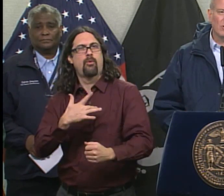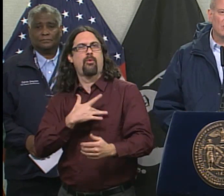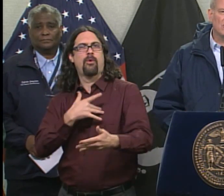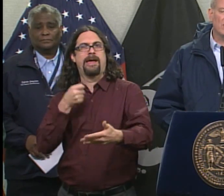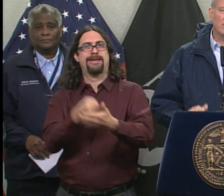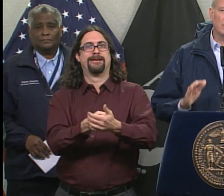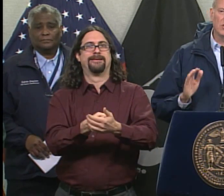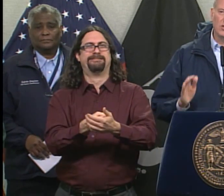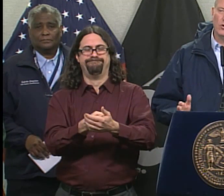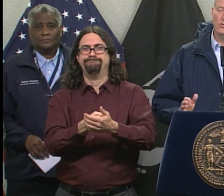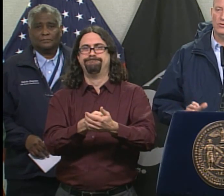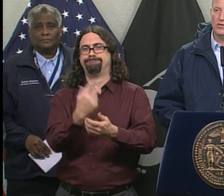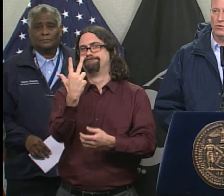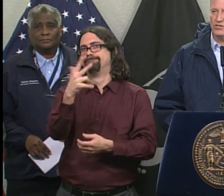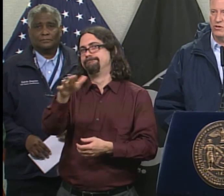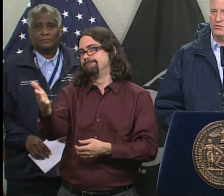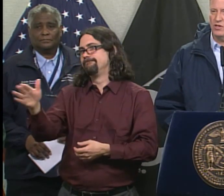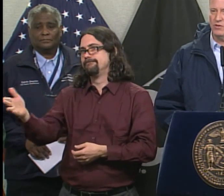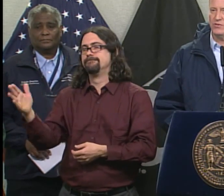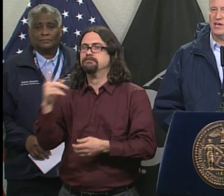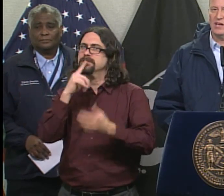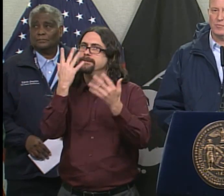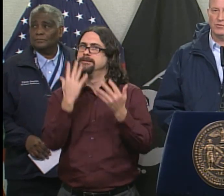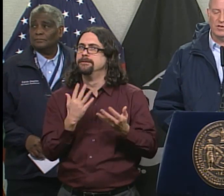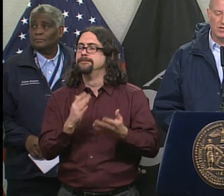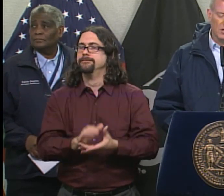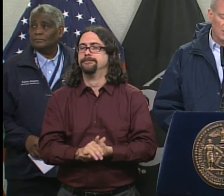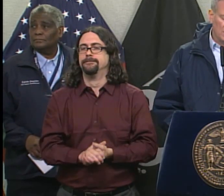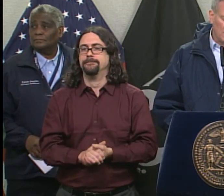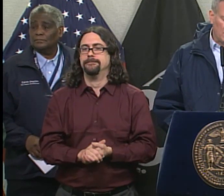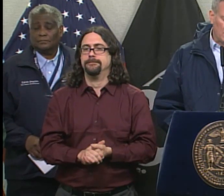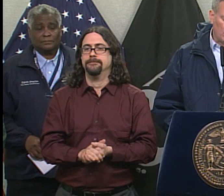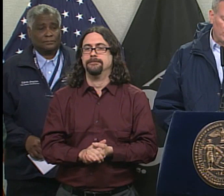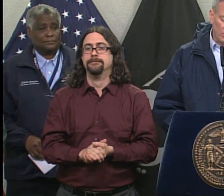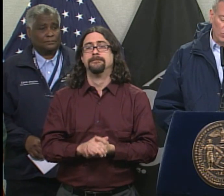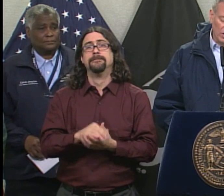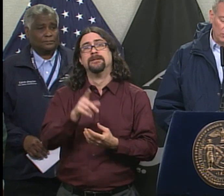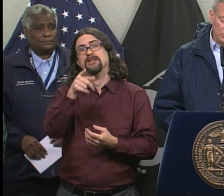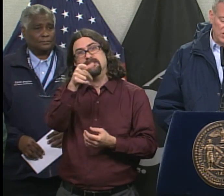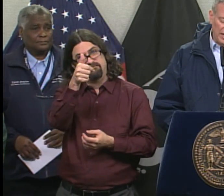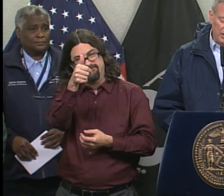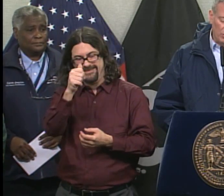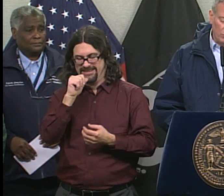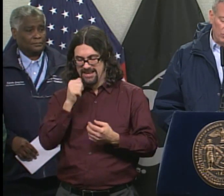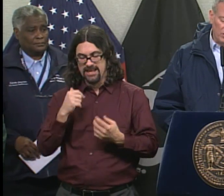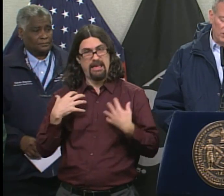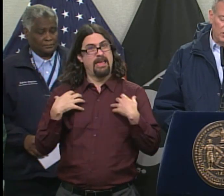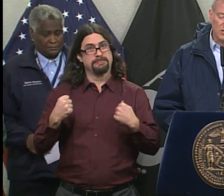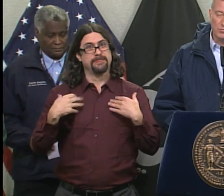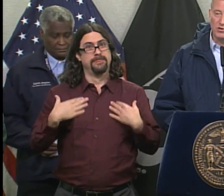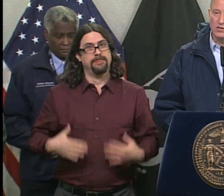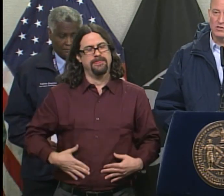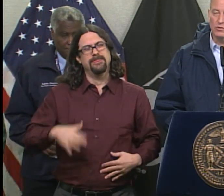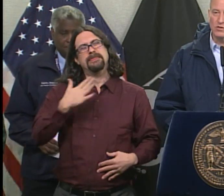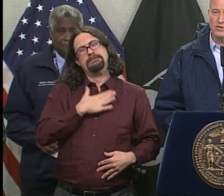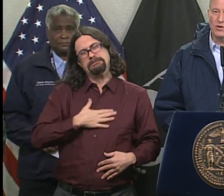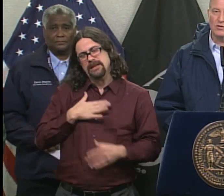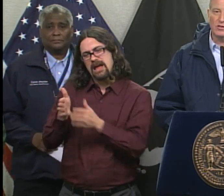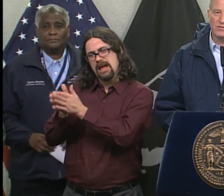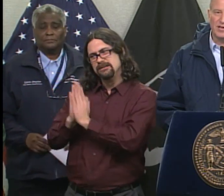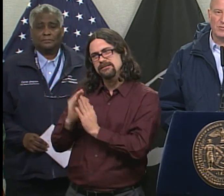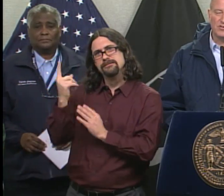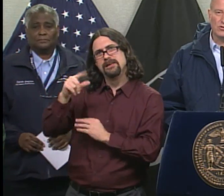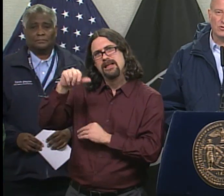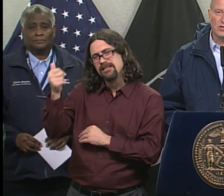going around shoveling, but don't snow shovel if you're not up to it. We don't want to lose anyone more, and our hearts and prayers, of course, go out